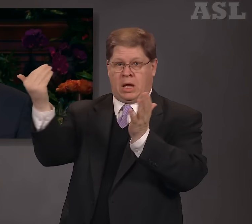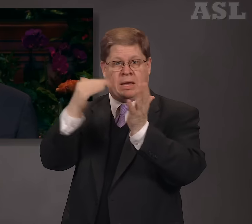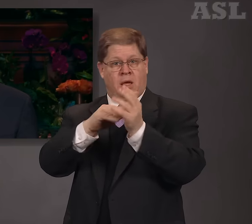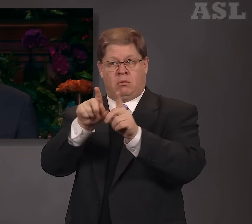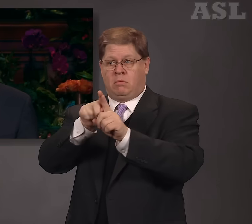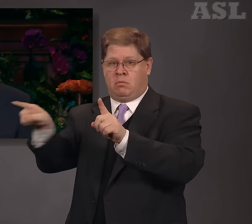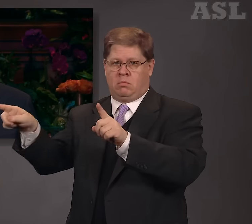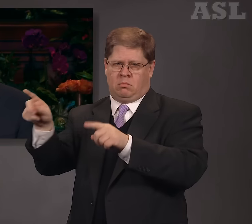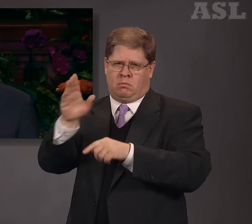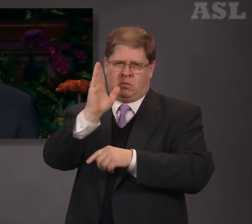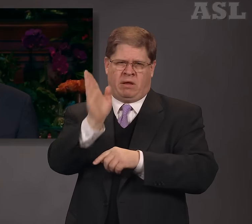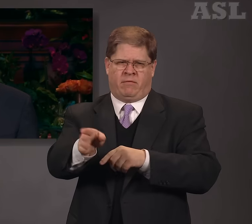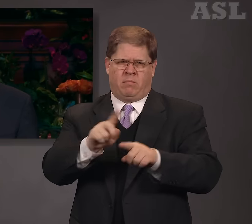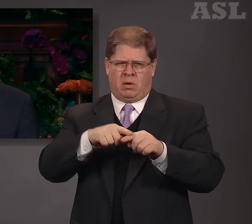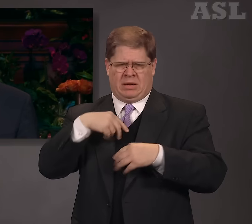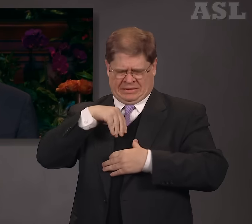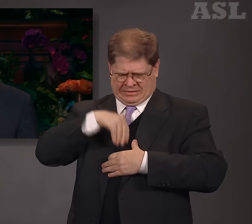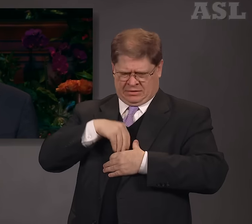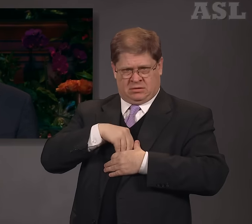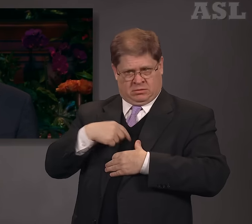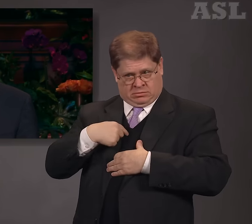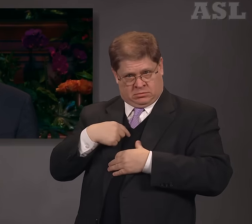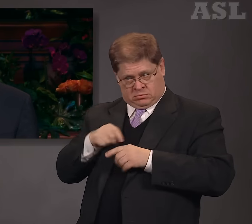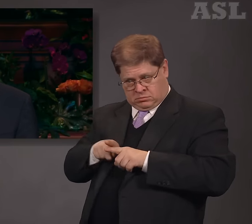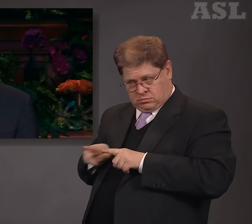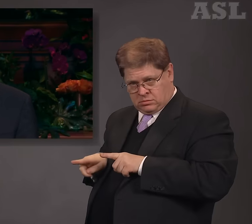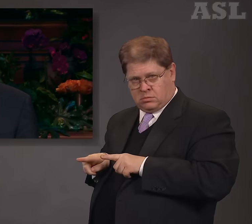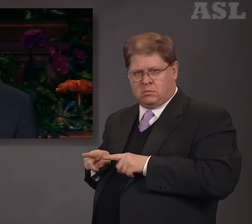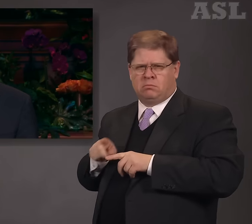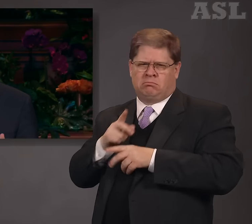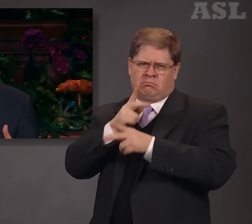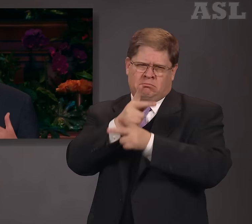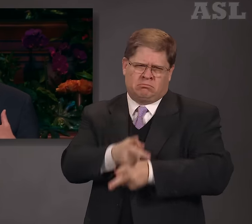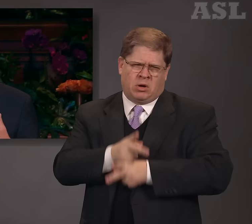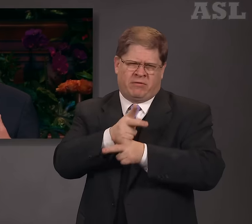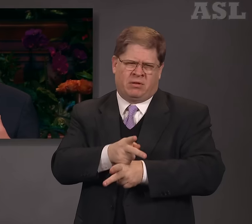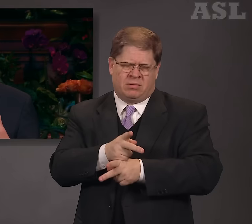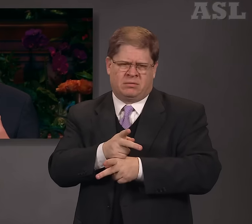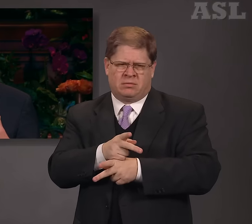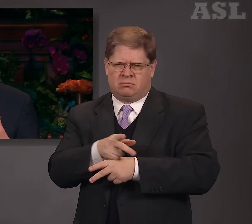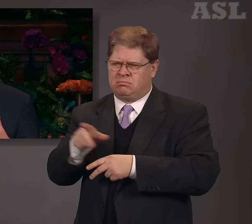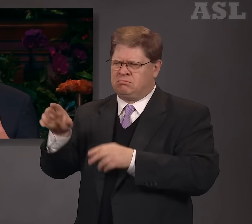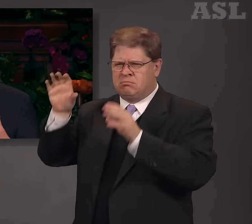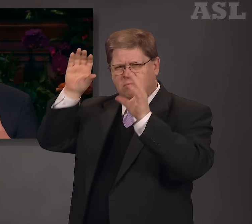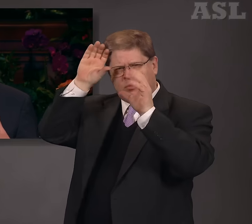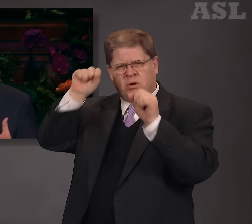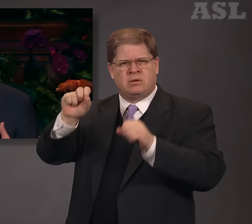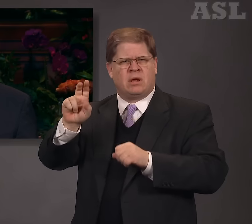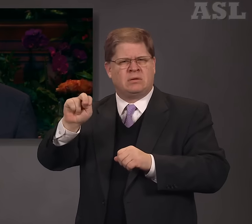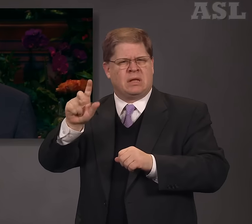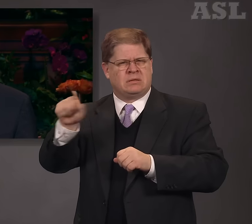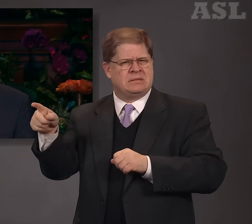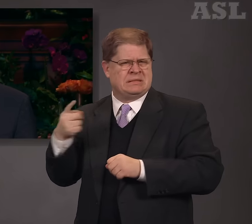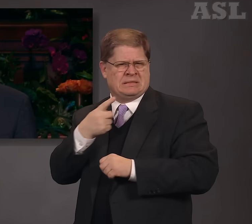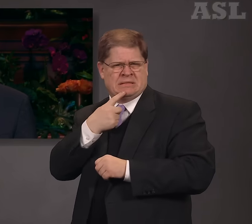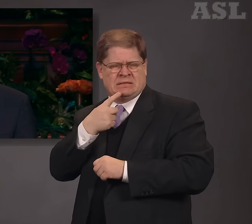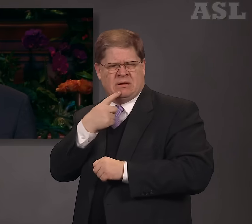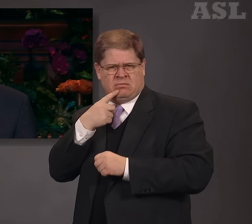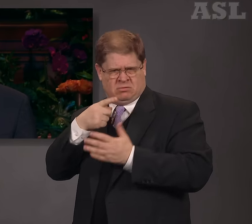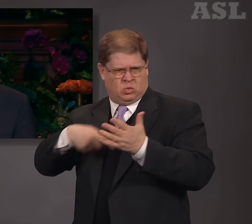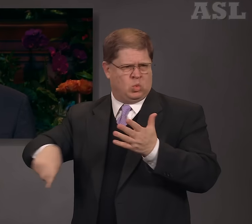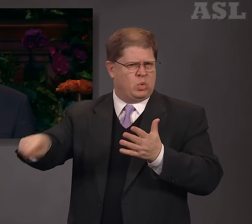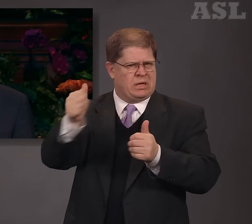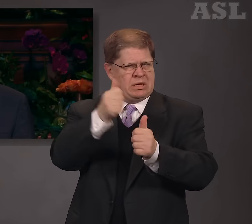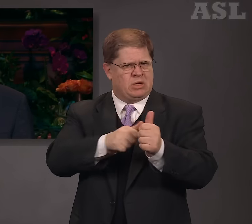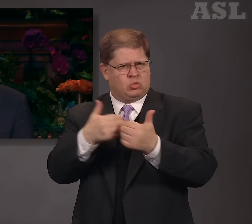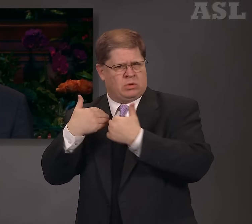never be another general apostasy, we need to be mindful and careful to avoid a personal apostasy, remembering, as President Russell